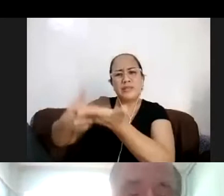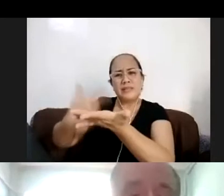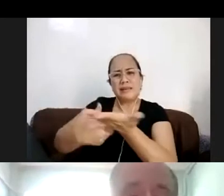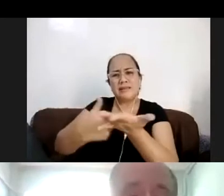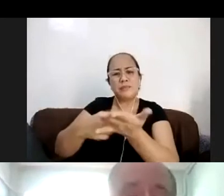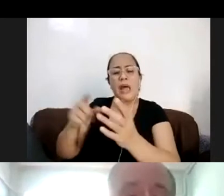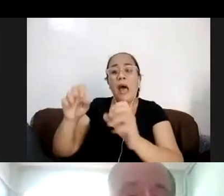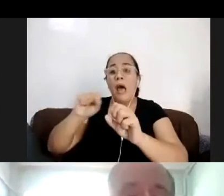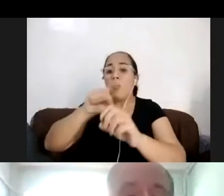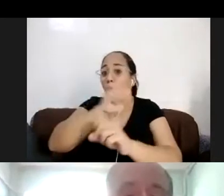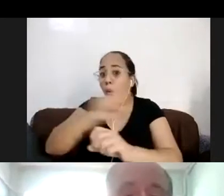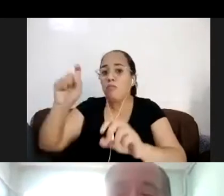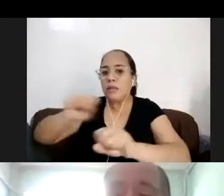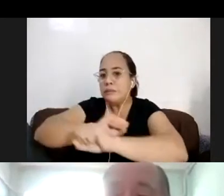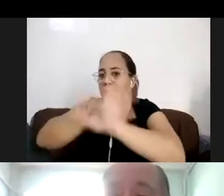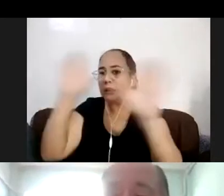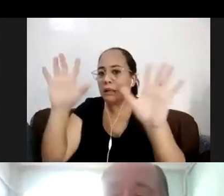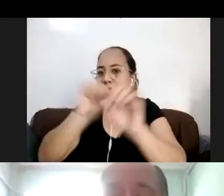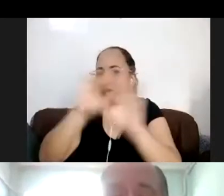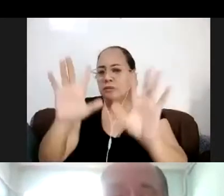The answer to 3